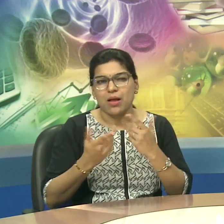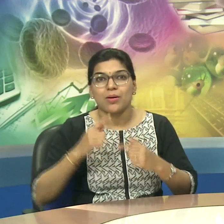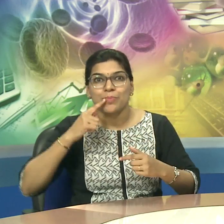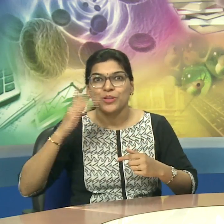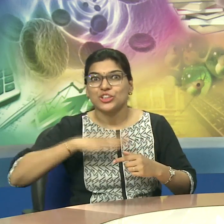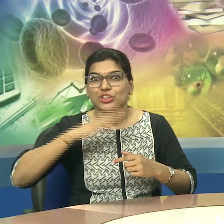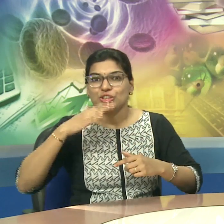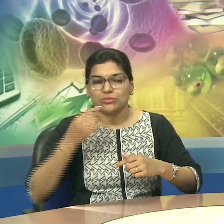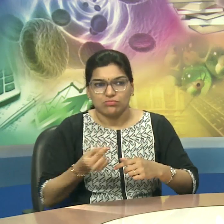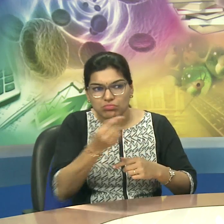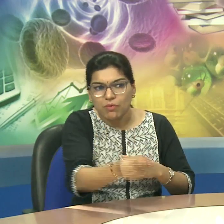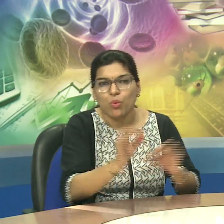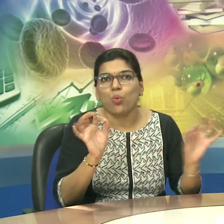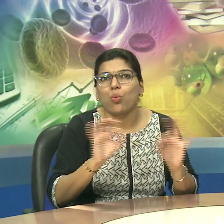again, but